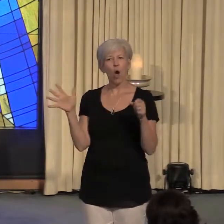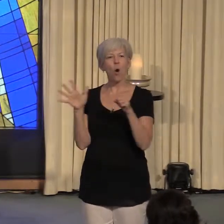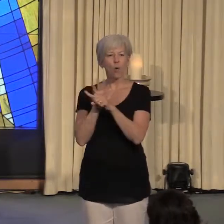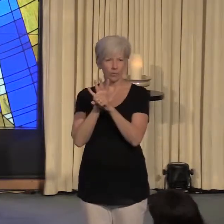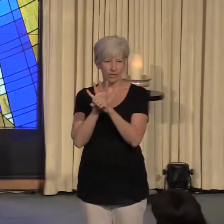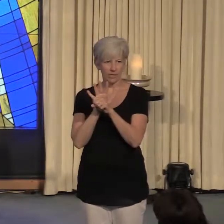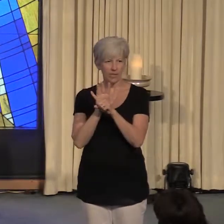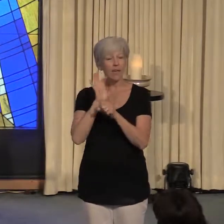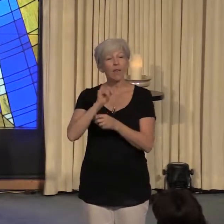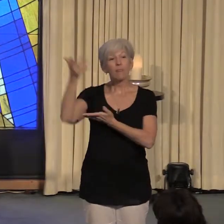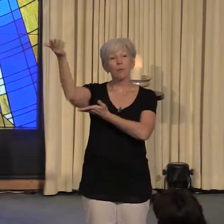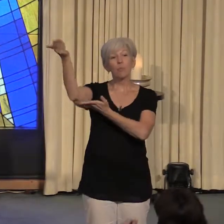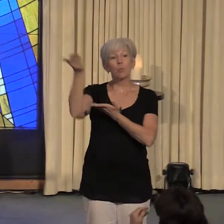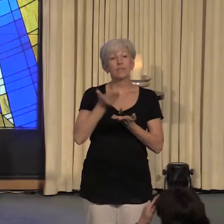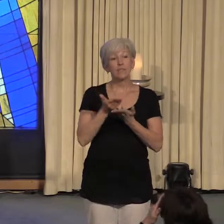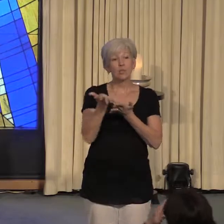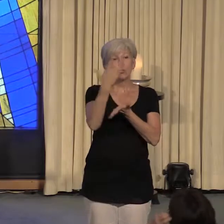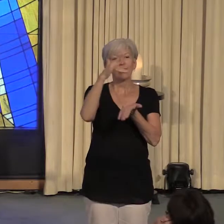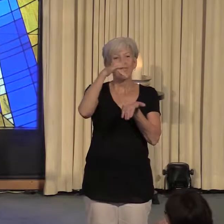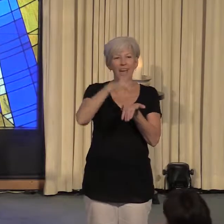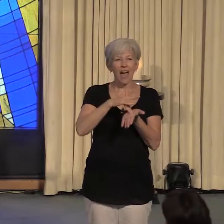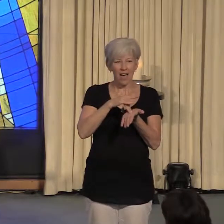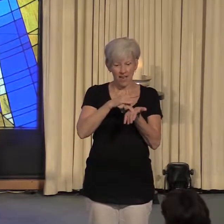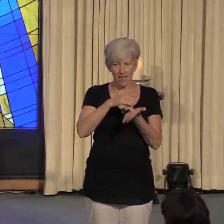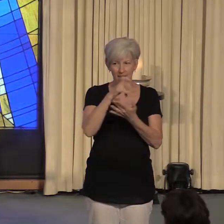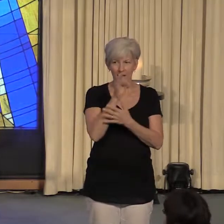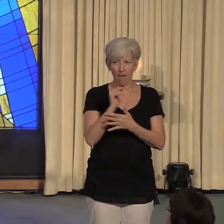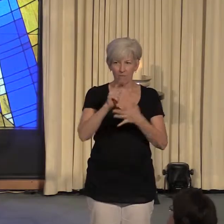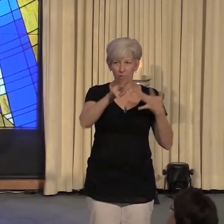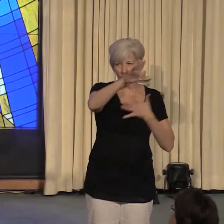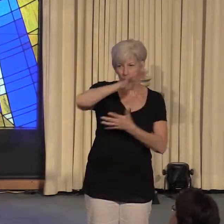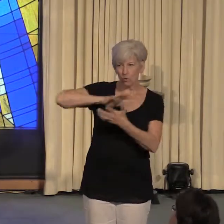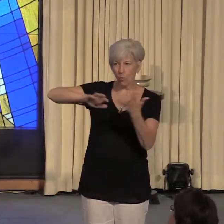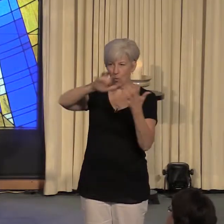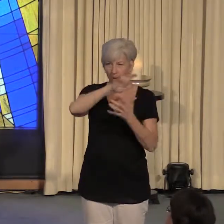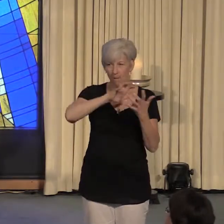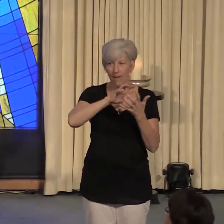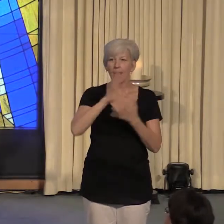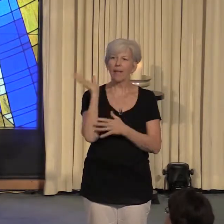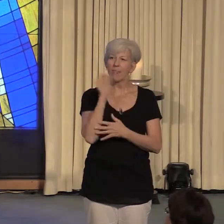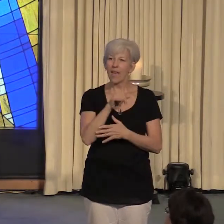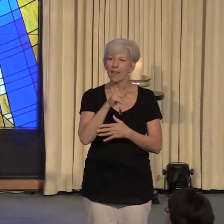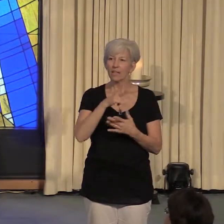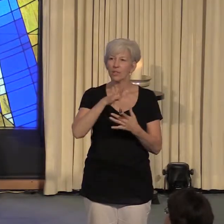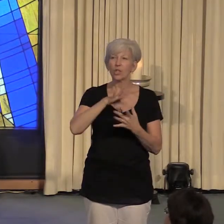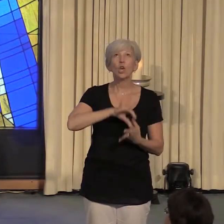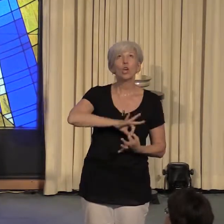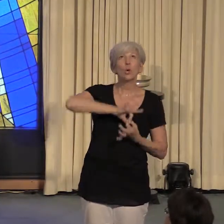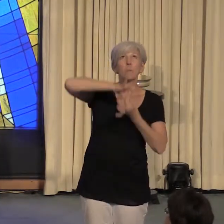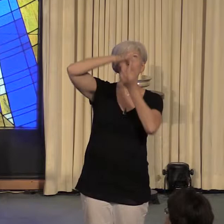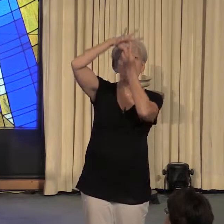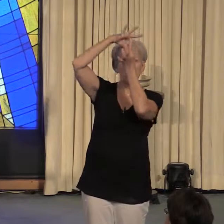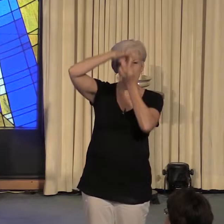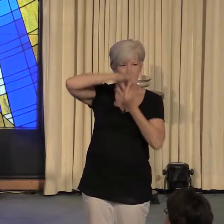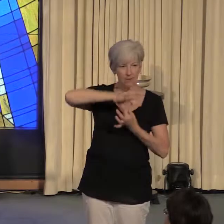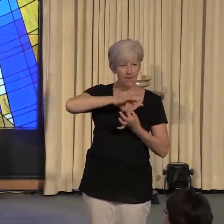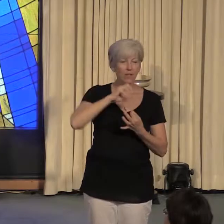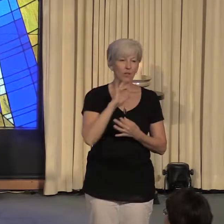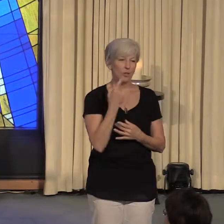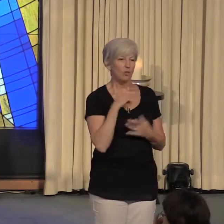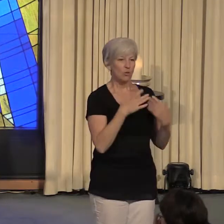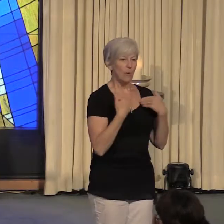the eye of the storm, that wind that is separation, and that's communion. So we got 4 winds of